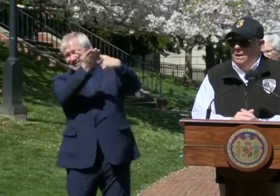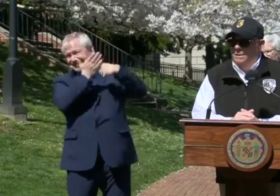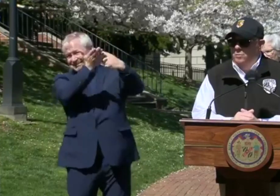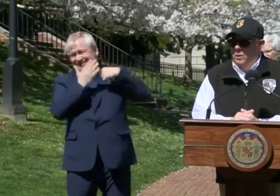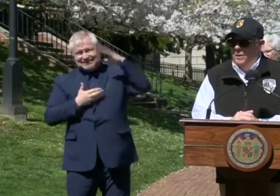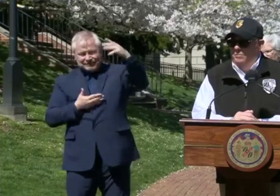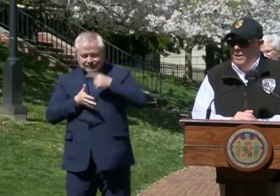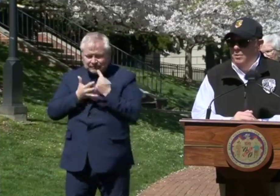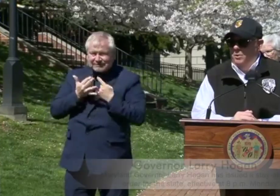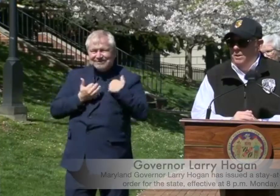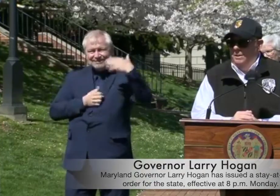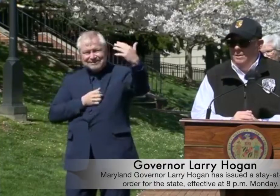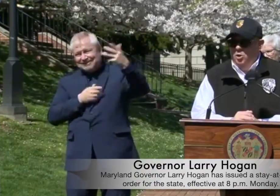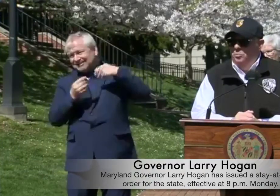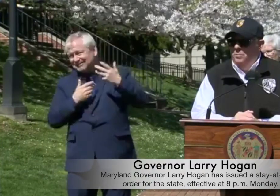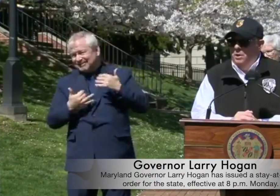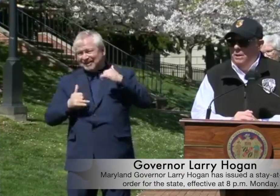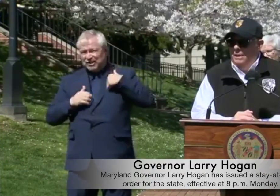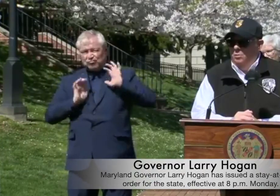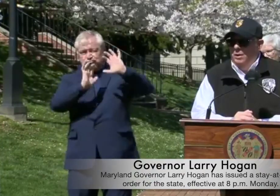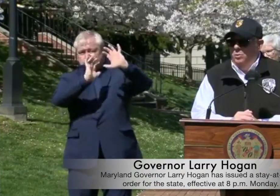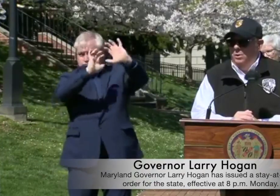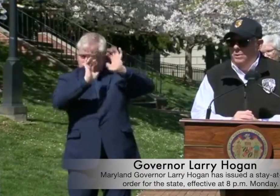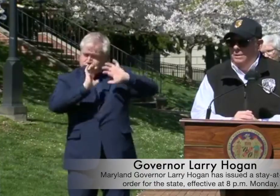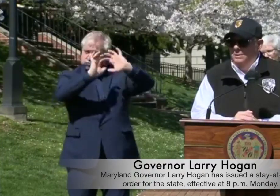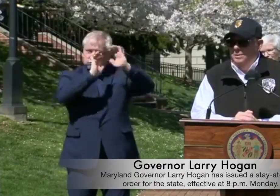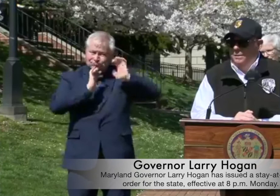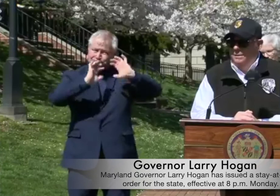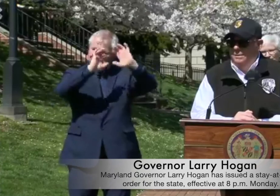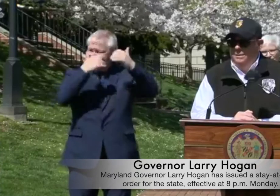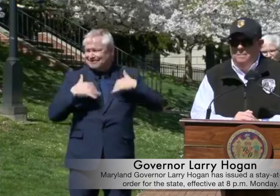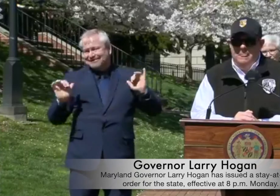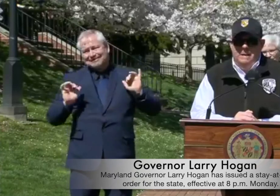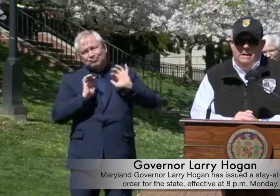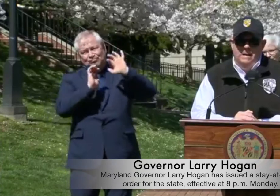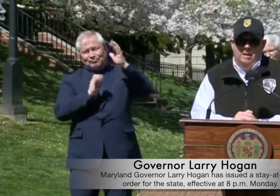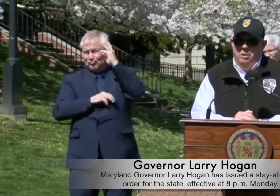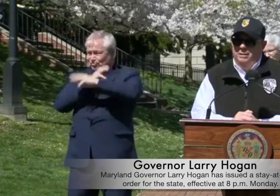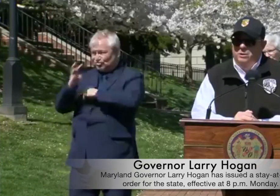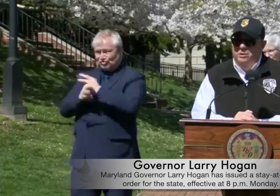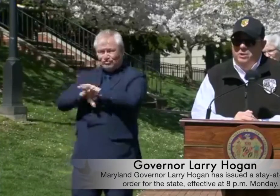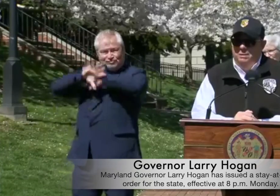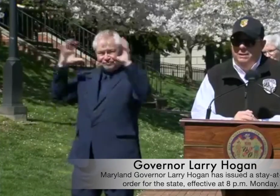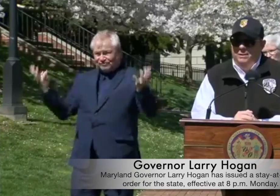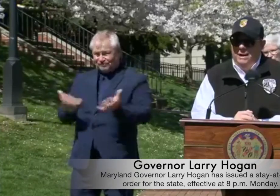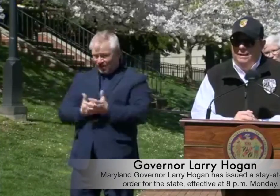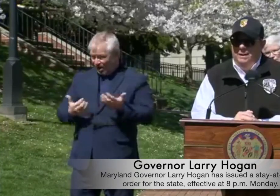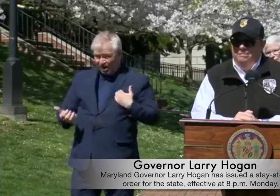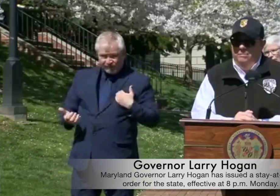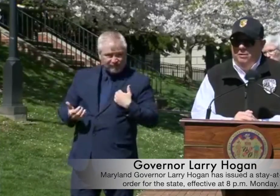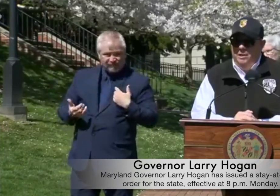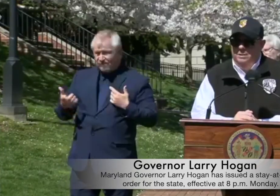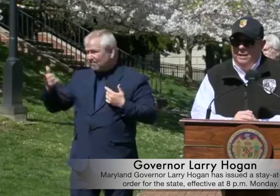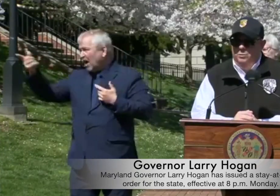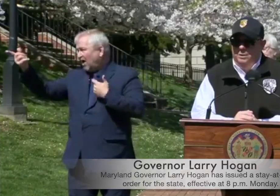these supplies everywhere we can find them on the open market and around the world, not just here domestically. But there simply are not enough